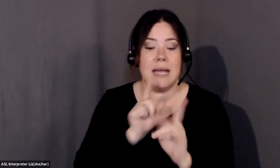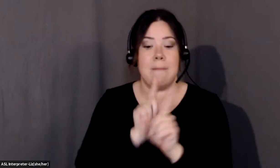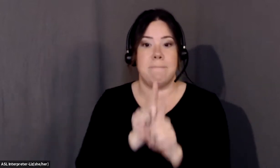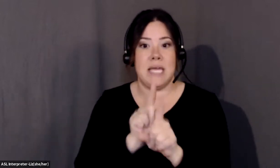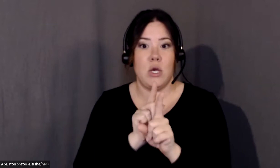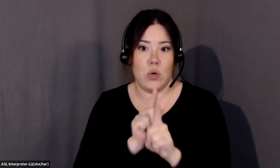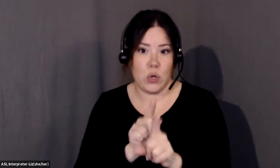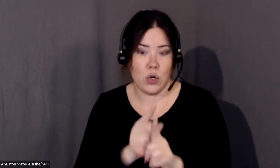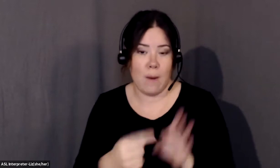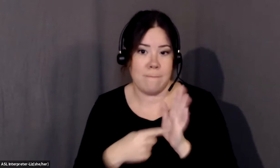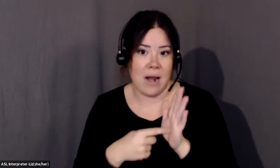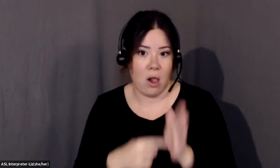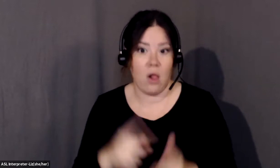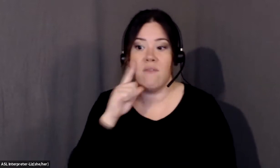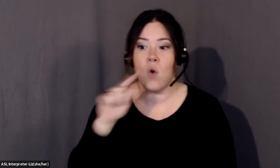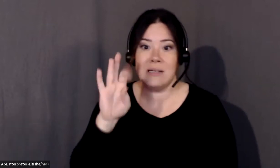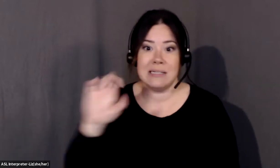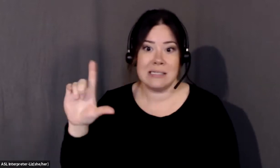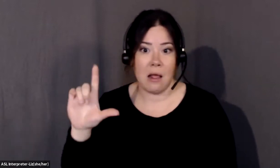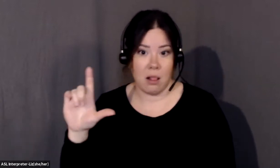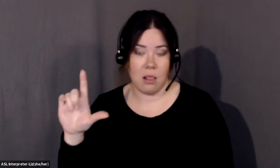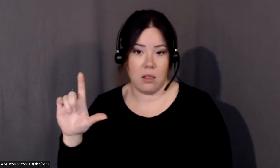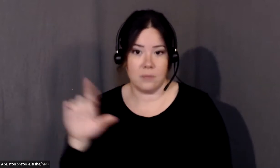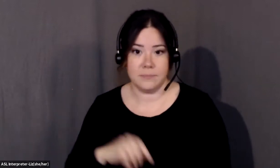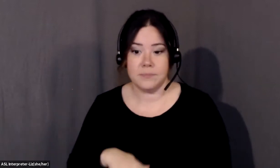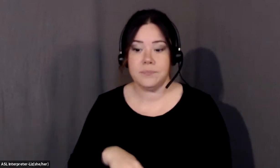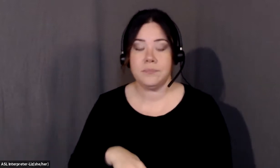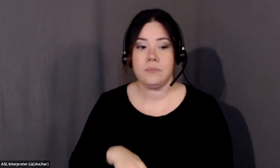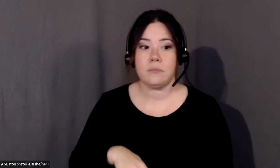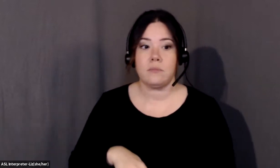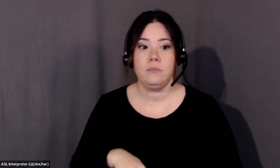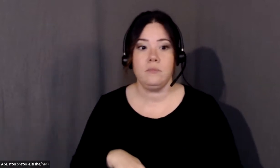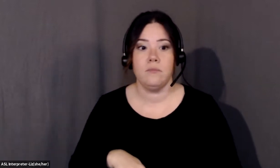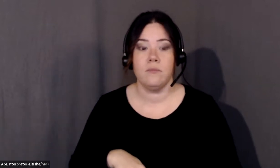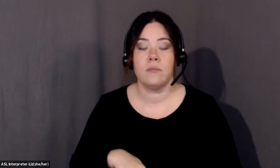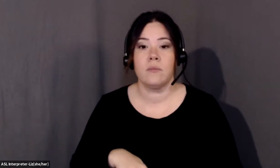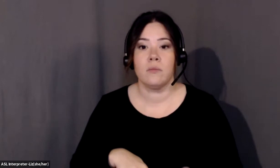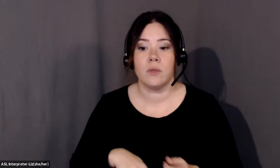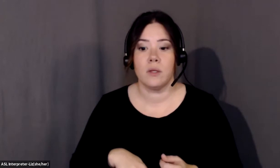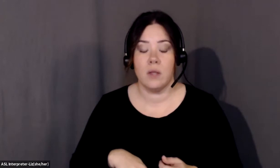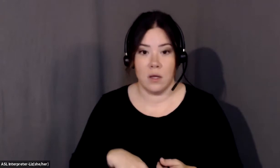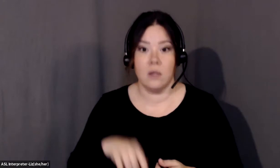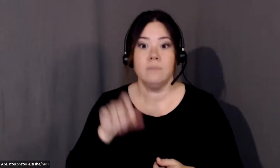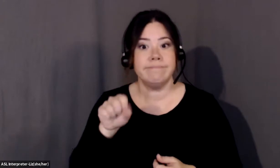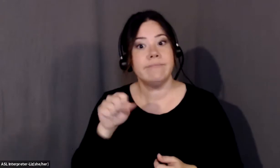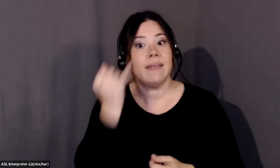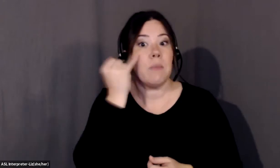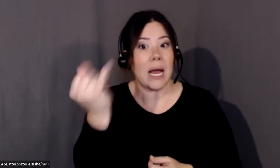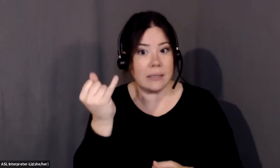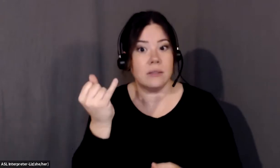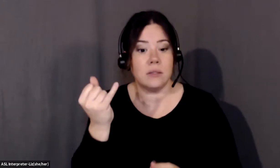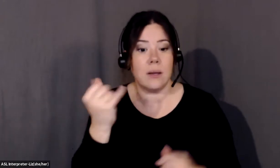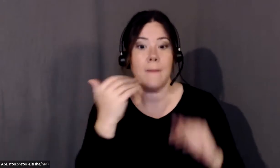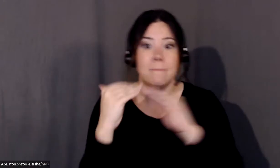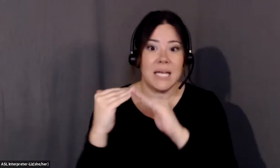for Independent Living and staff that work there. Not only was the premise that it be